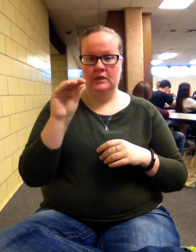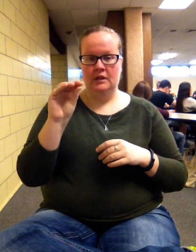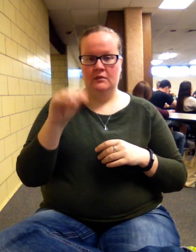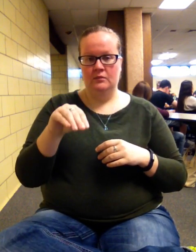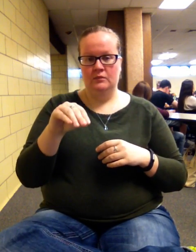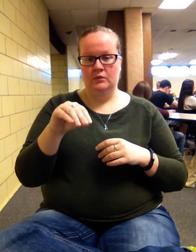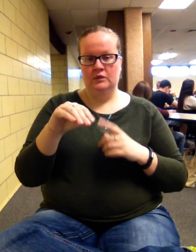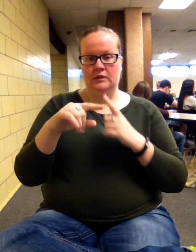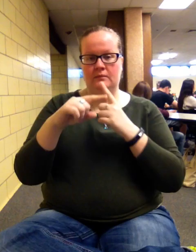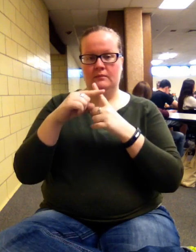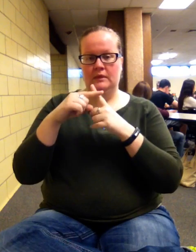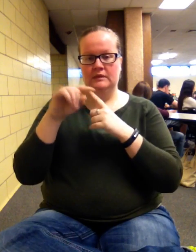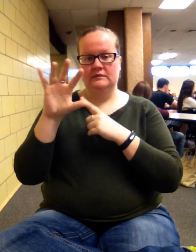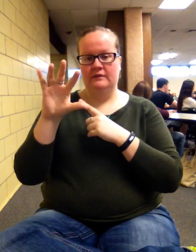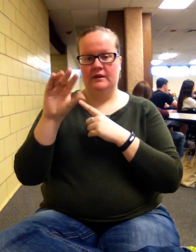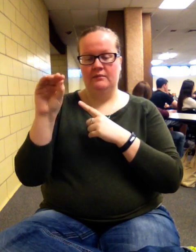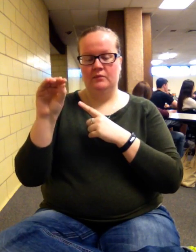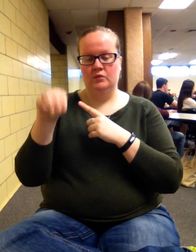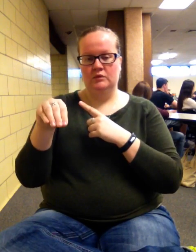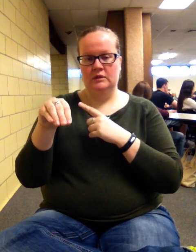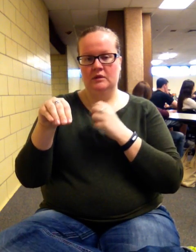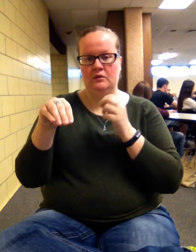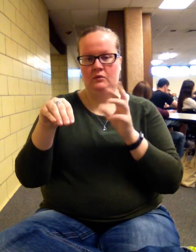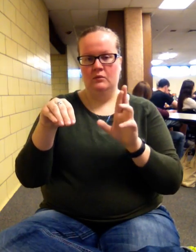plus 5% or 15%